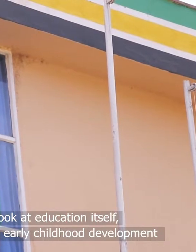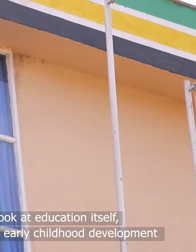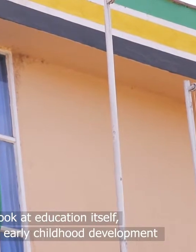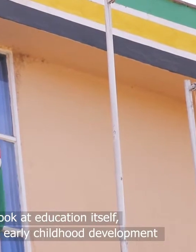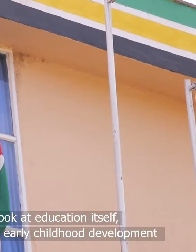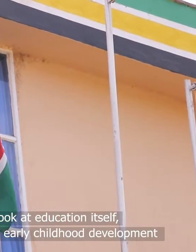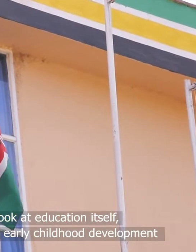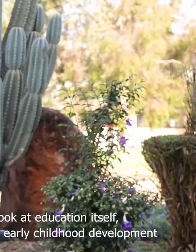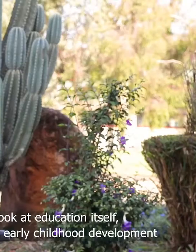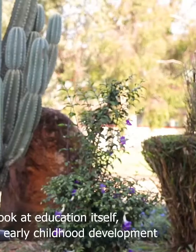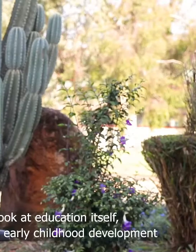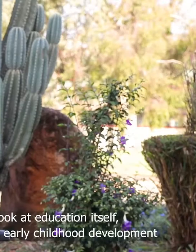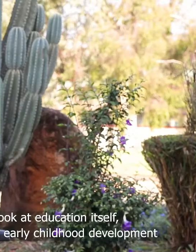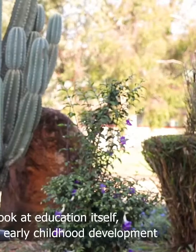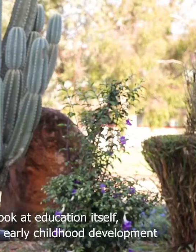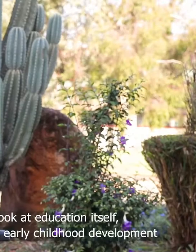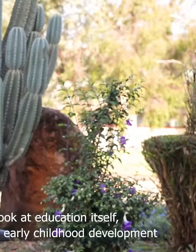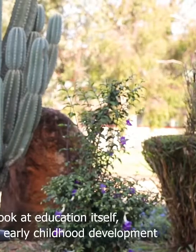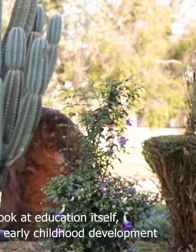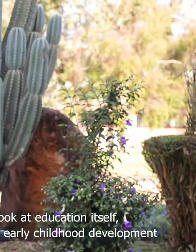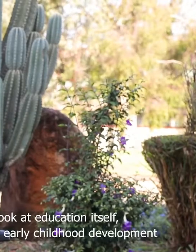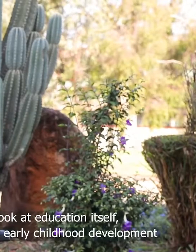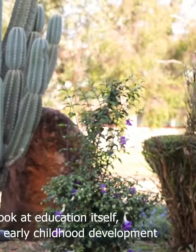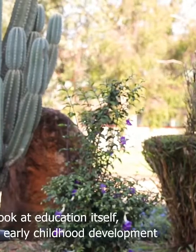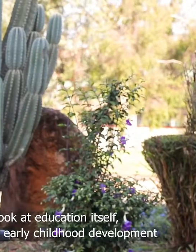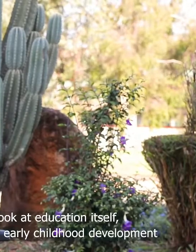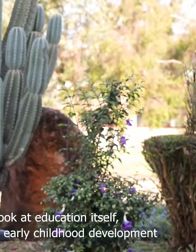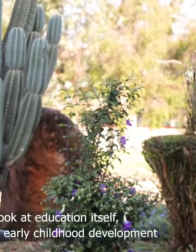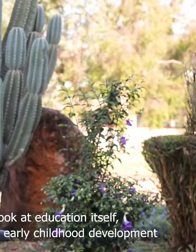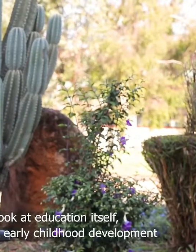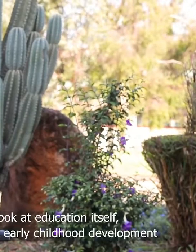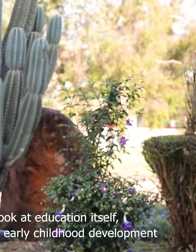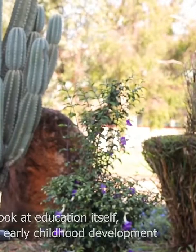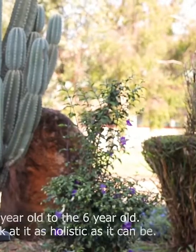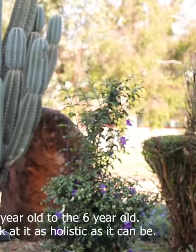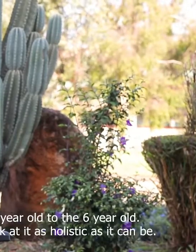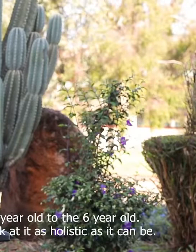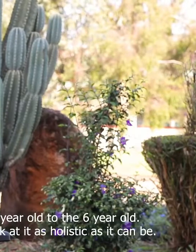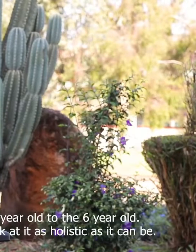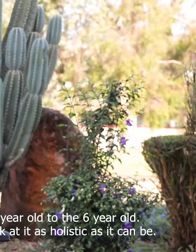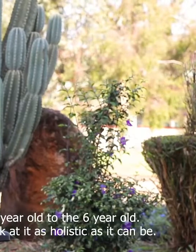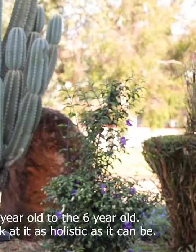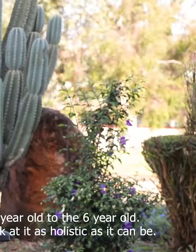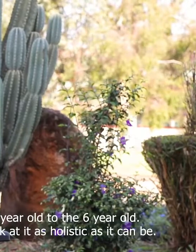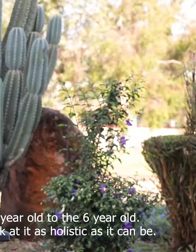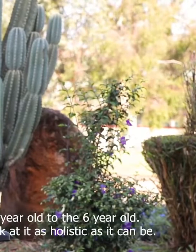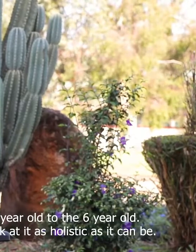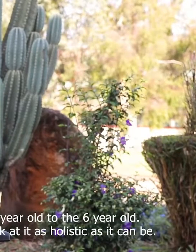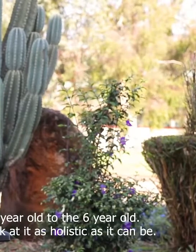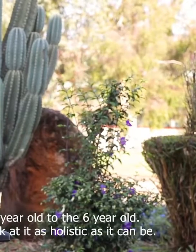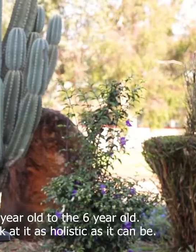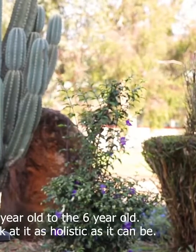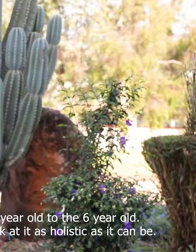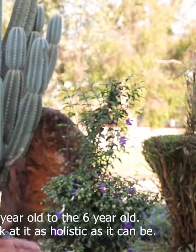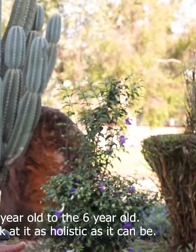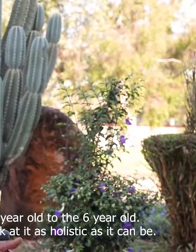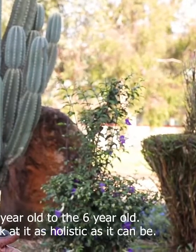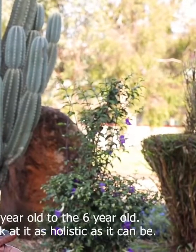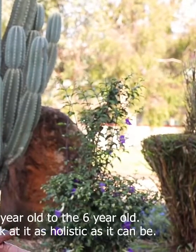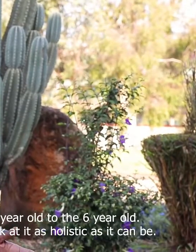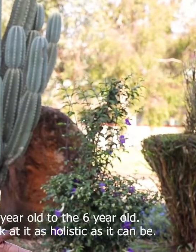at the education itself, because at this point I am talking about early childhood development in terms of learning, which is